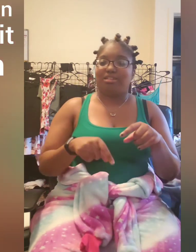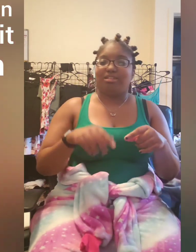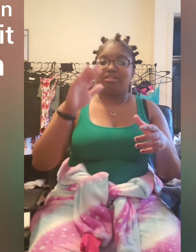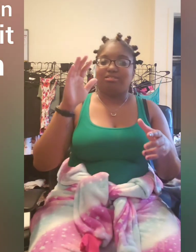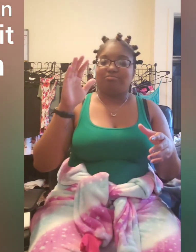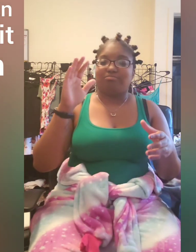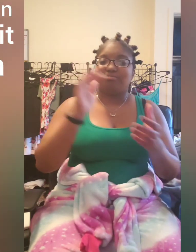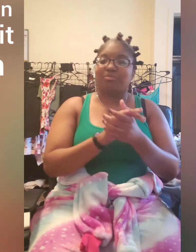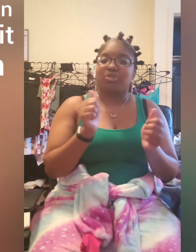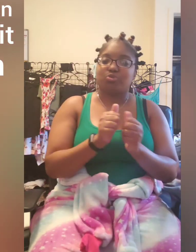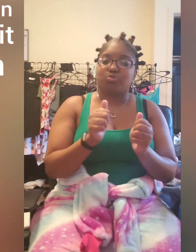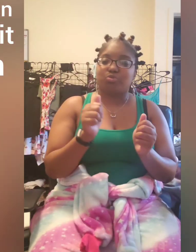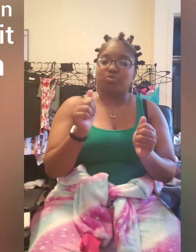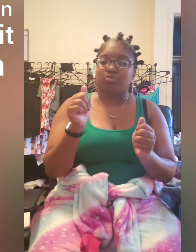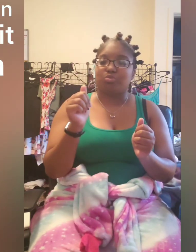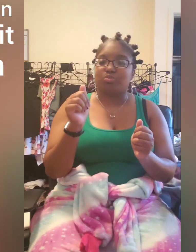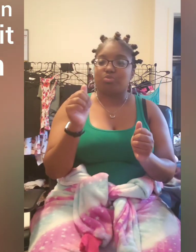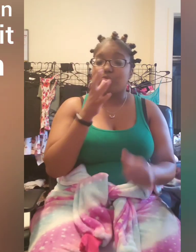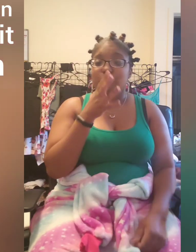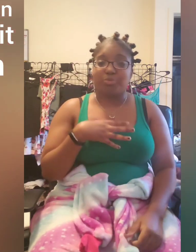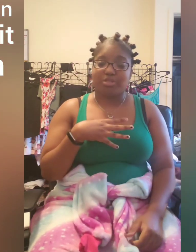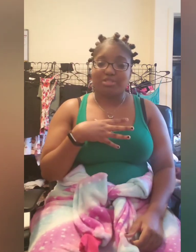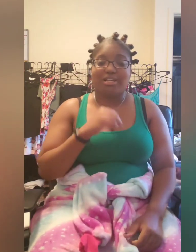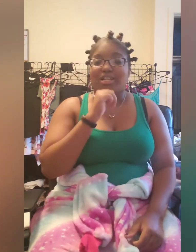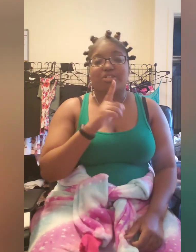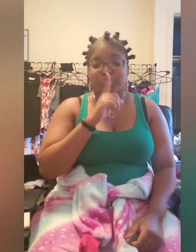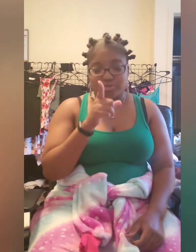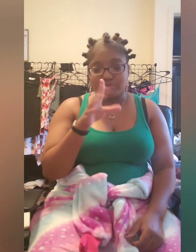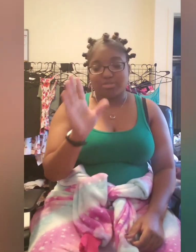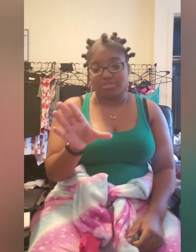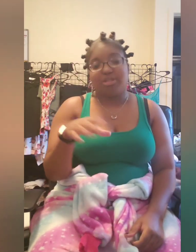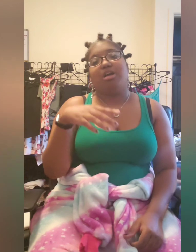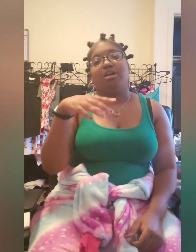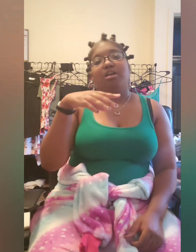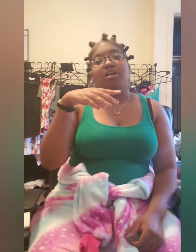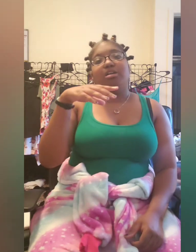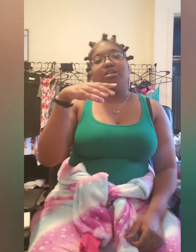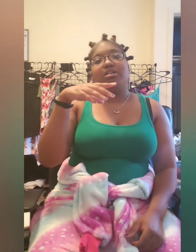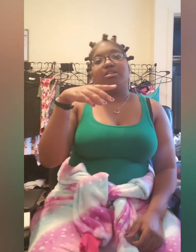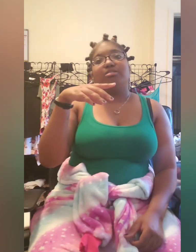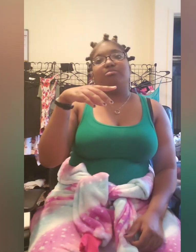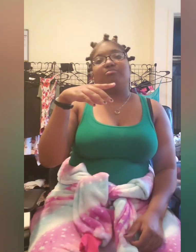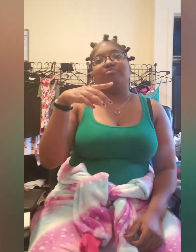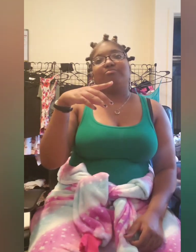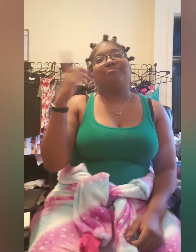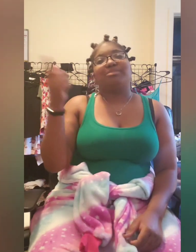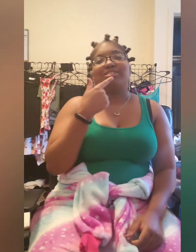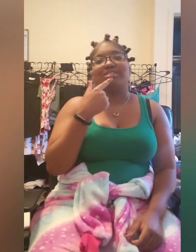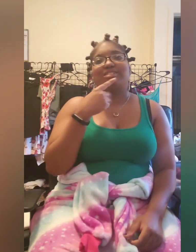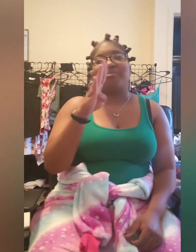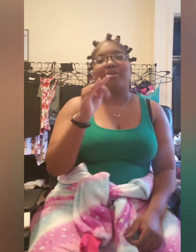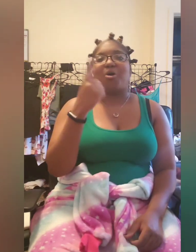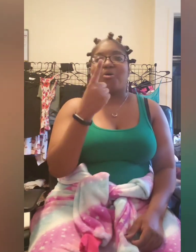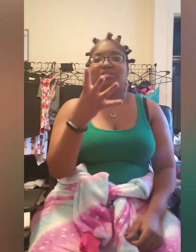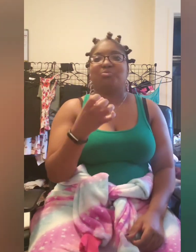So, misconception is that bisexual women cannot commit to other women. They feel like